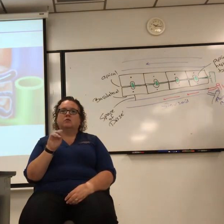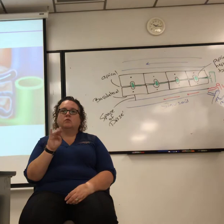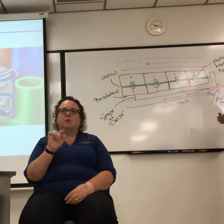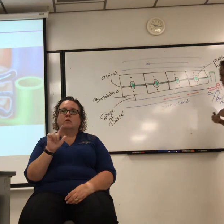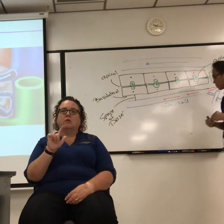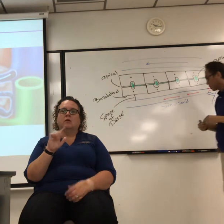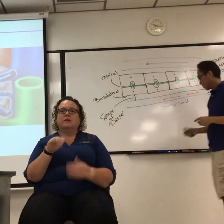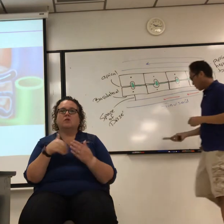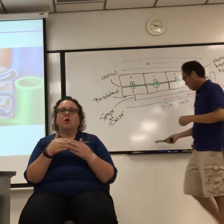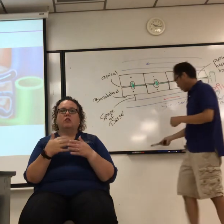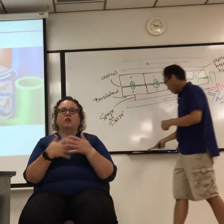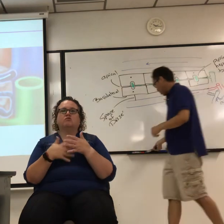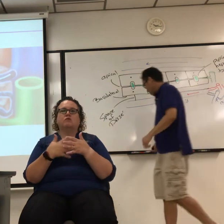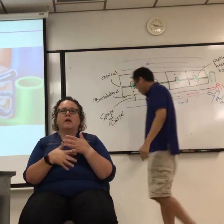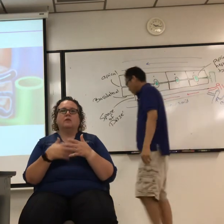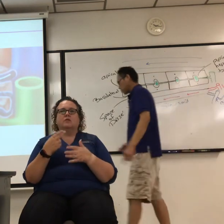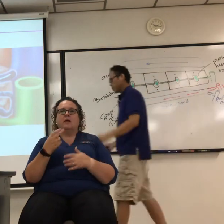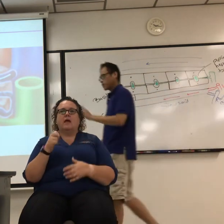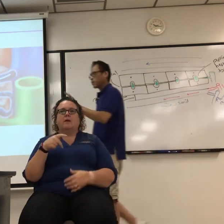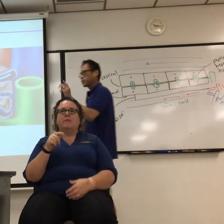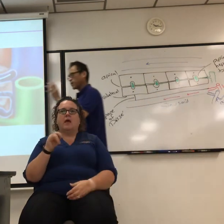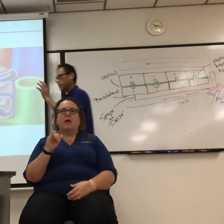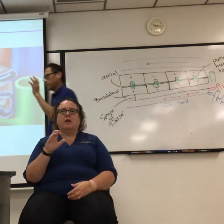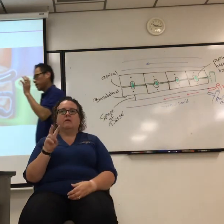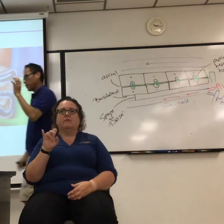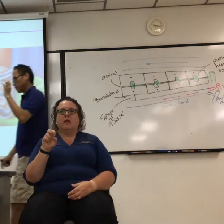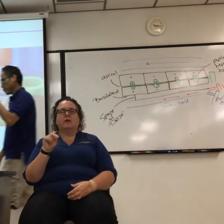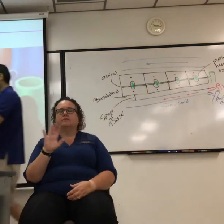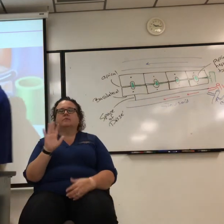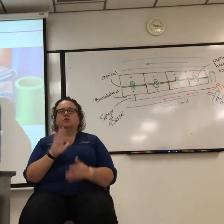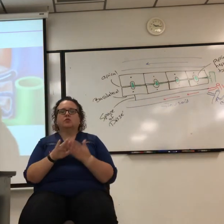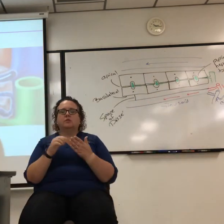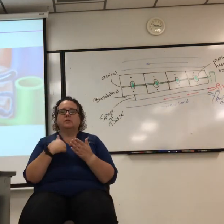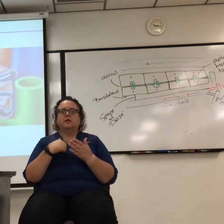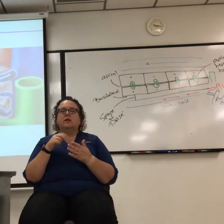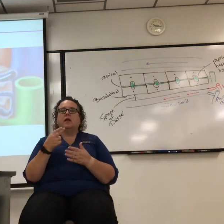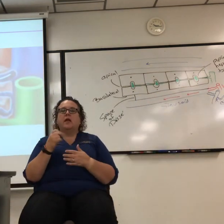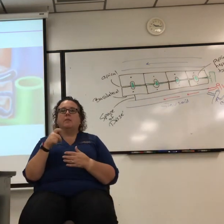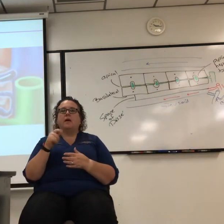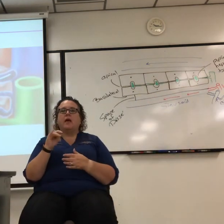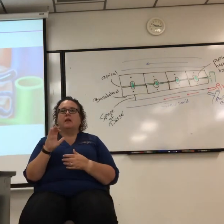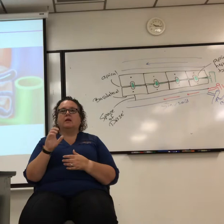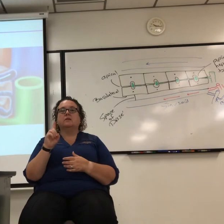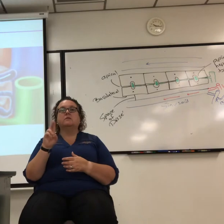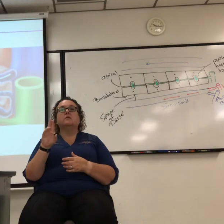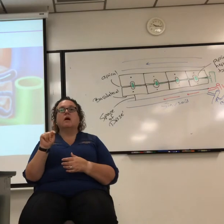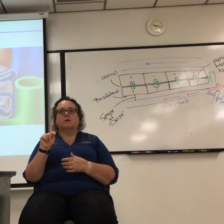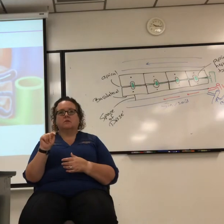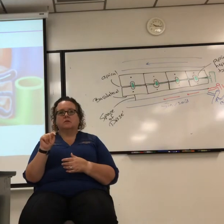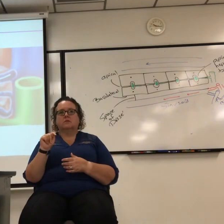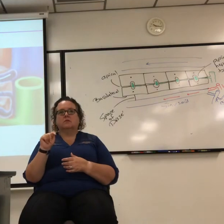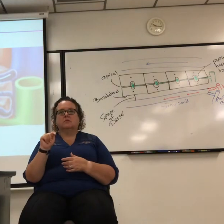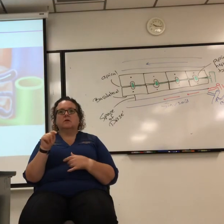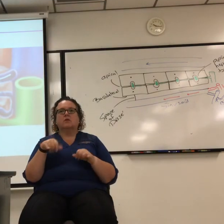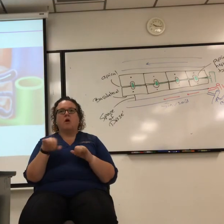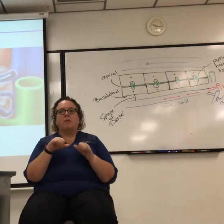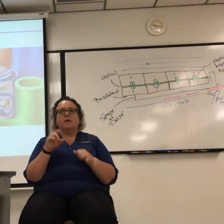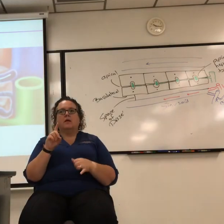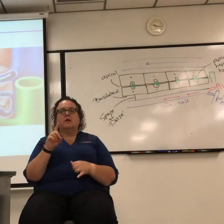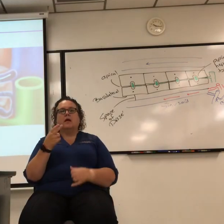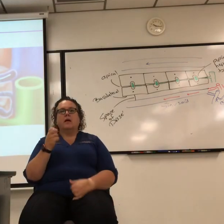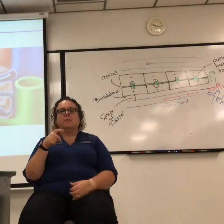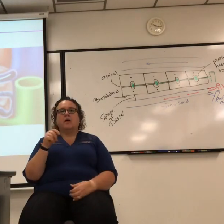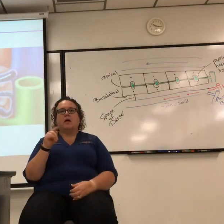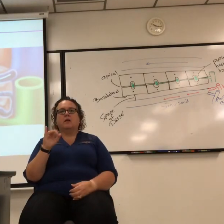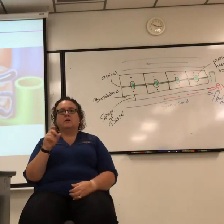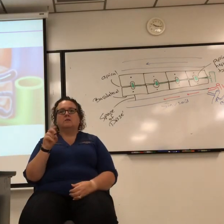the hepatic vein. Excuse me, it's all going to drain to hepatic duct, the common hepatic duct, then bile